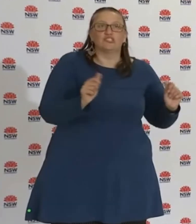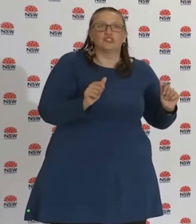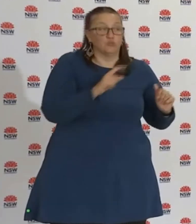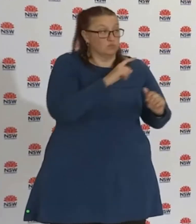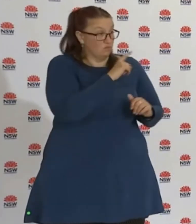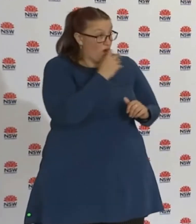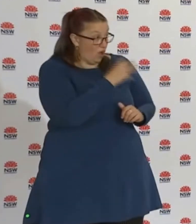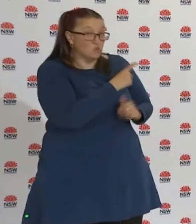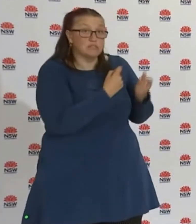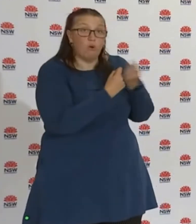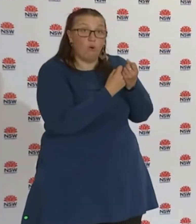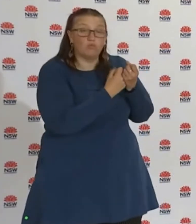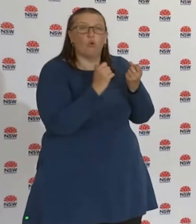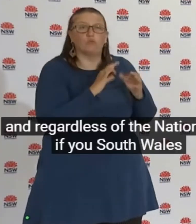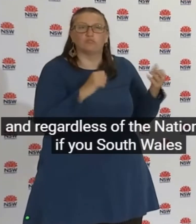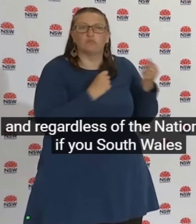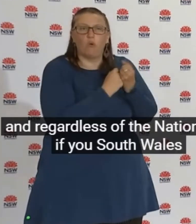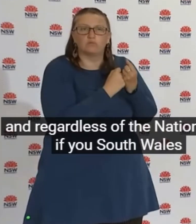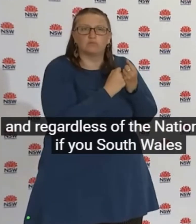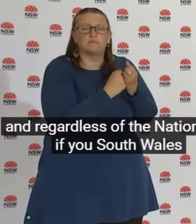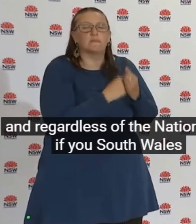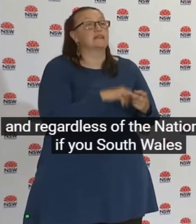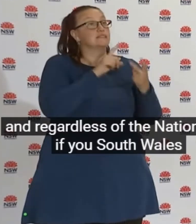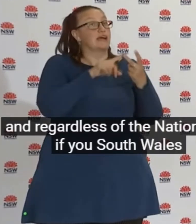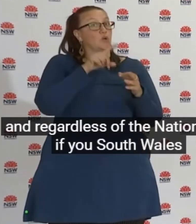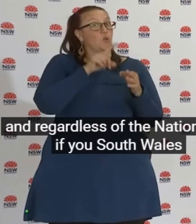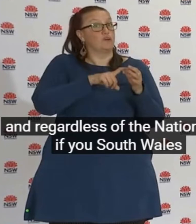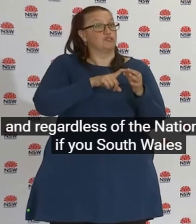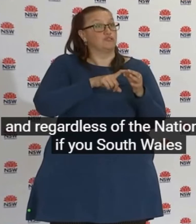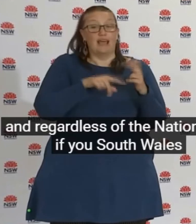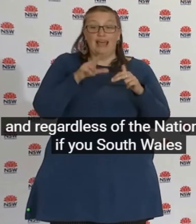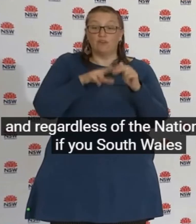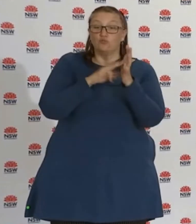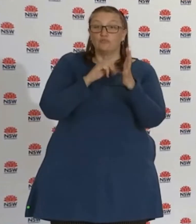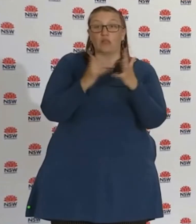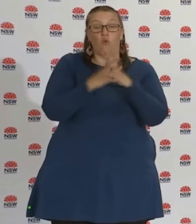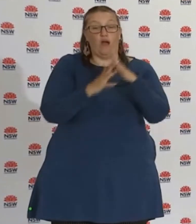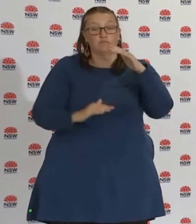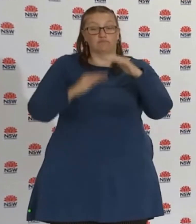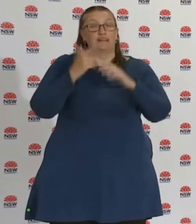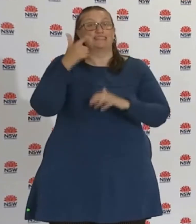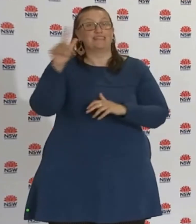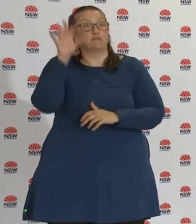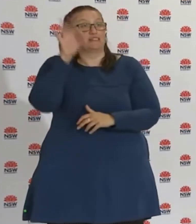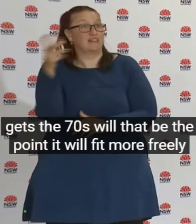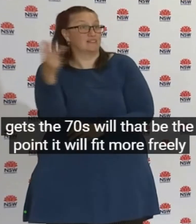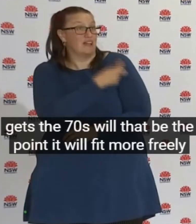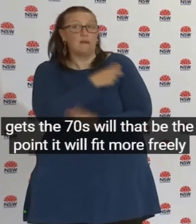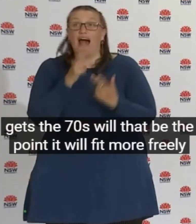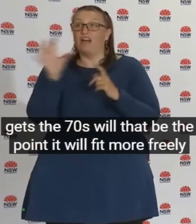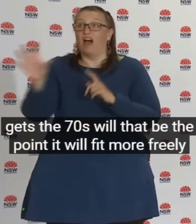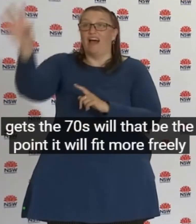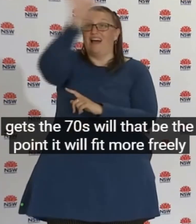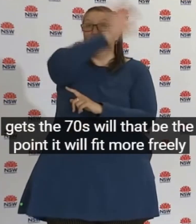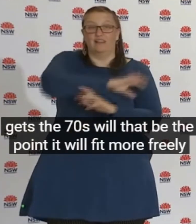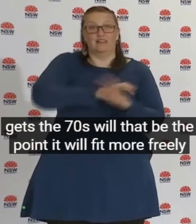nationwide total, if New South Wales gets to 70%, will that be the point at which we can live more freely with this Delta strain of coronavirus? Thank you for the question,